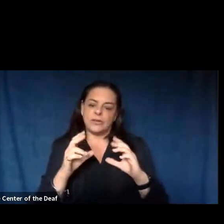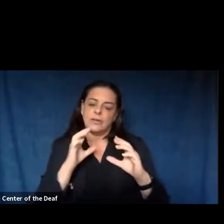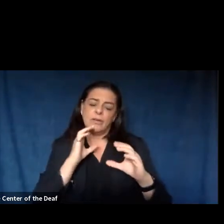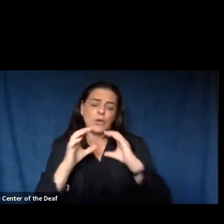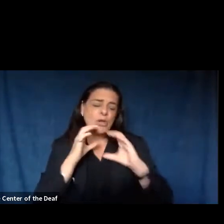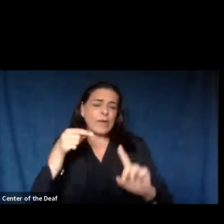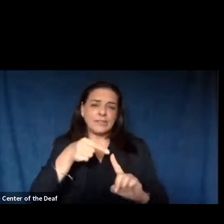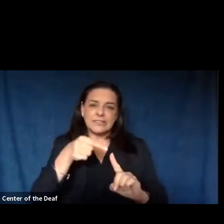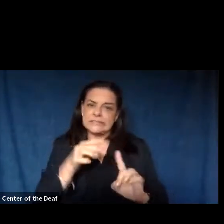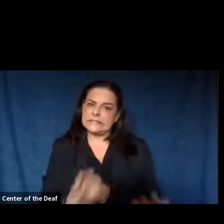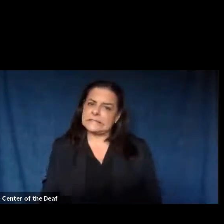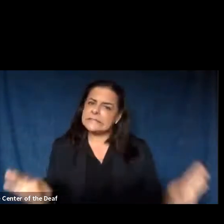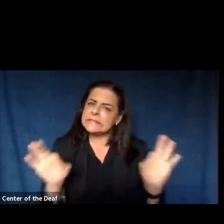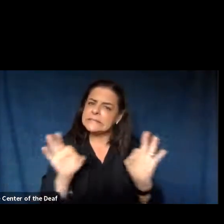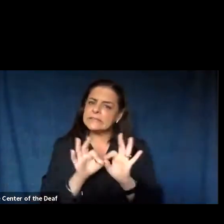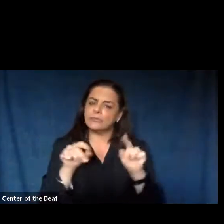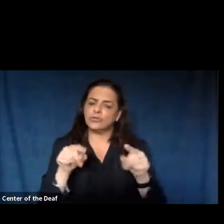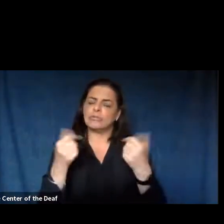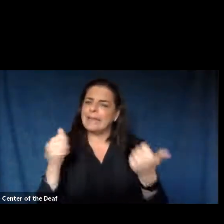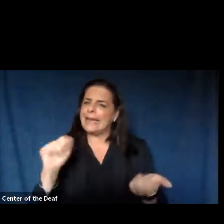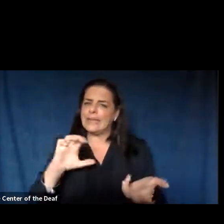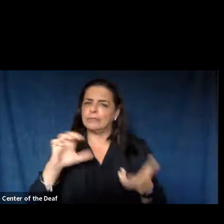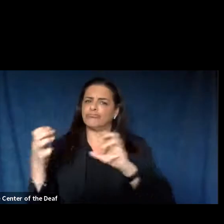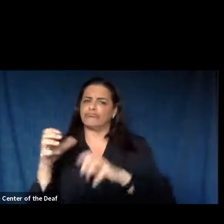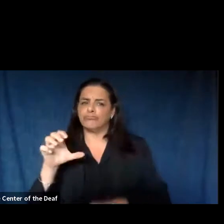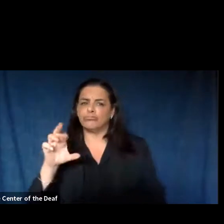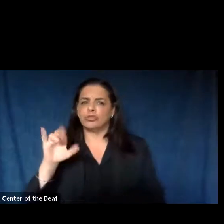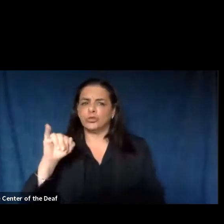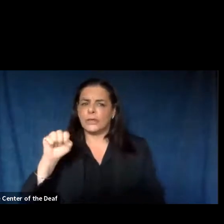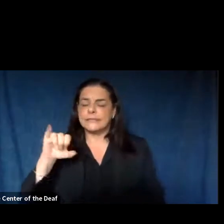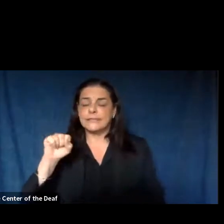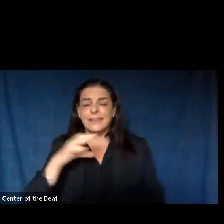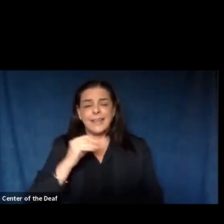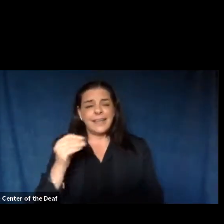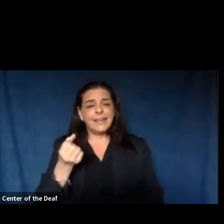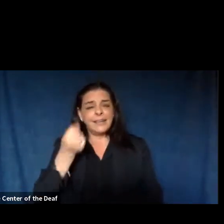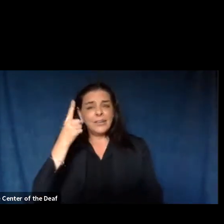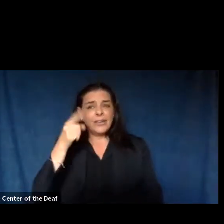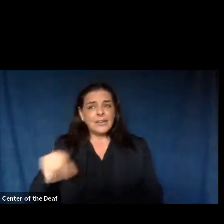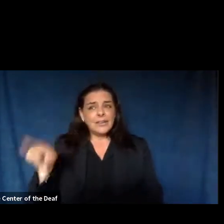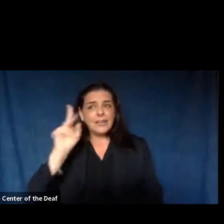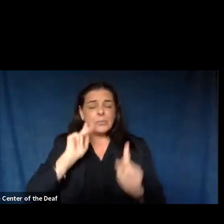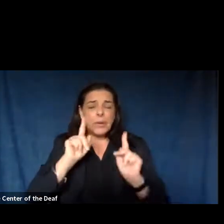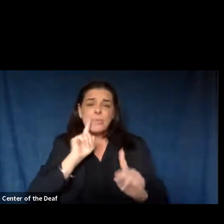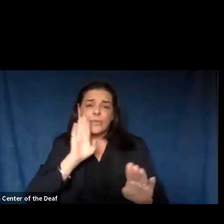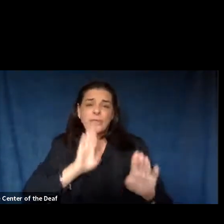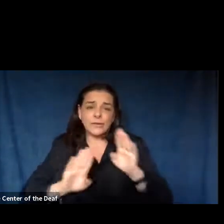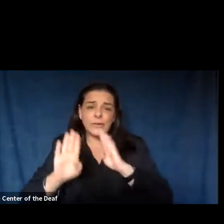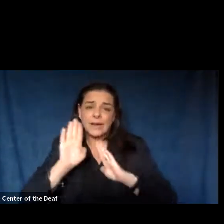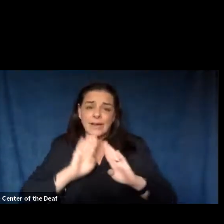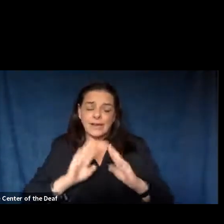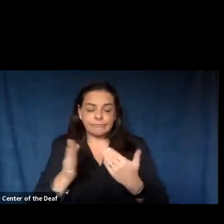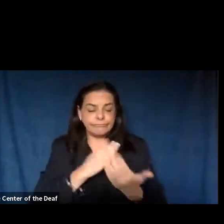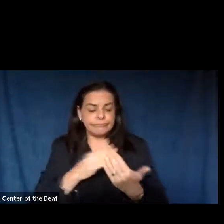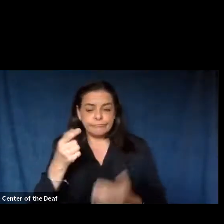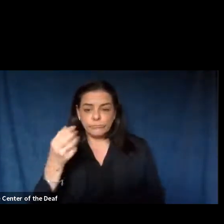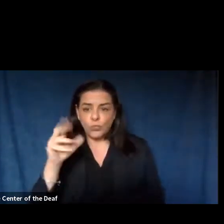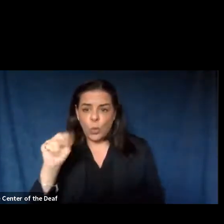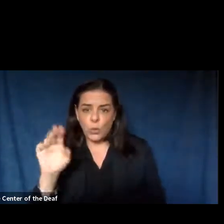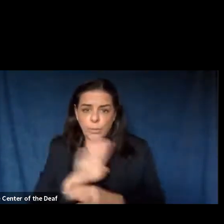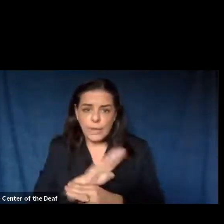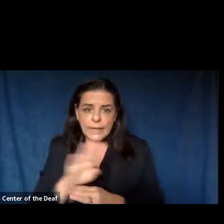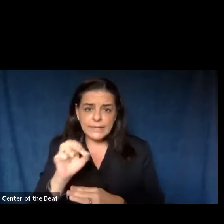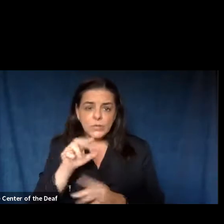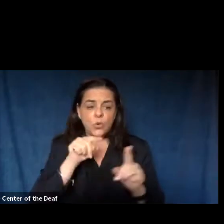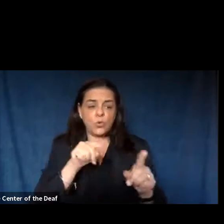important during any crisis, and understanding people are frustrated. Whether you own a business, whether you're somebody, a case